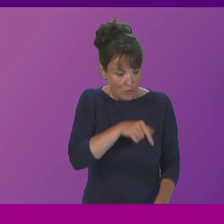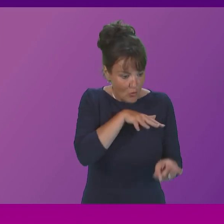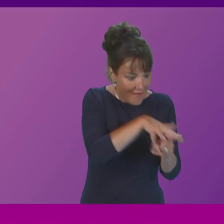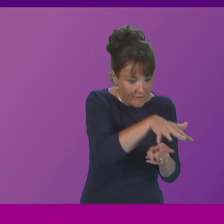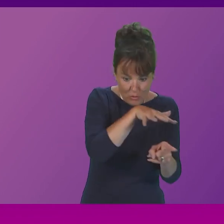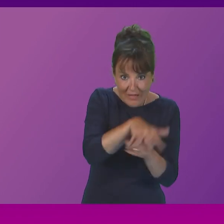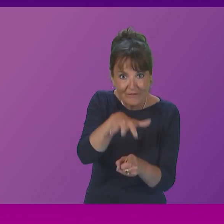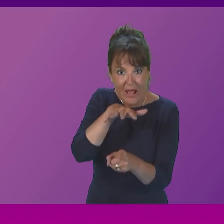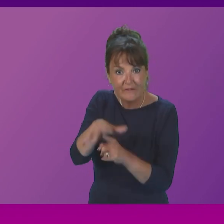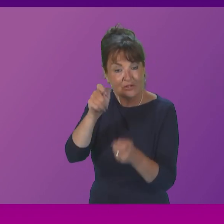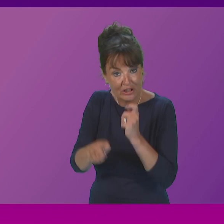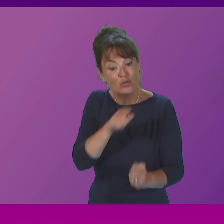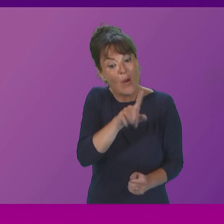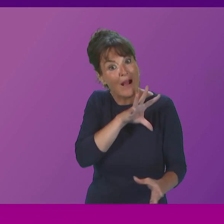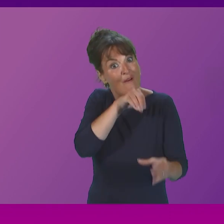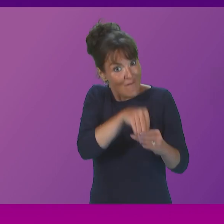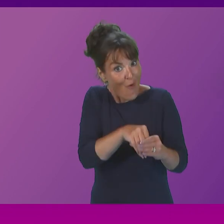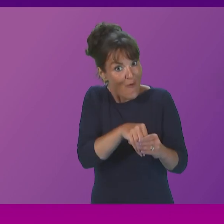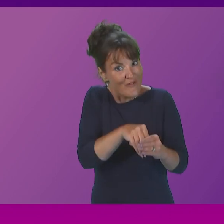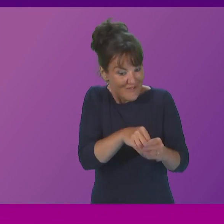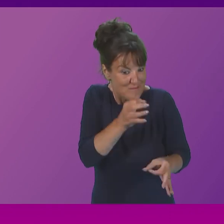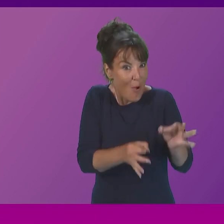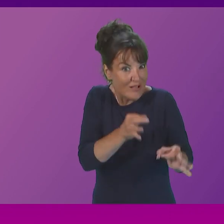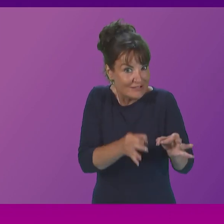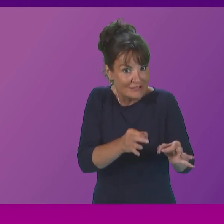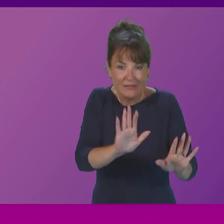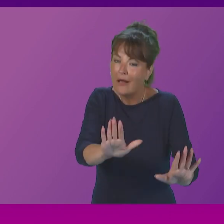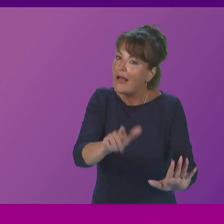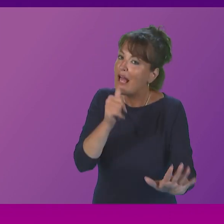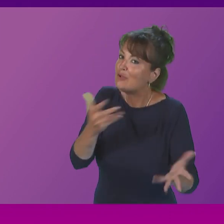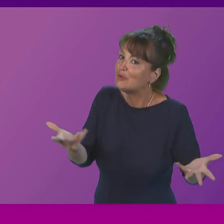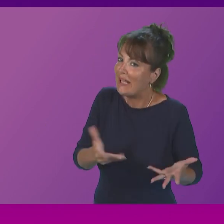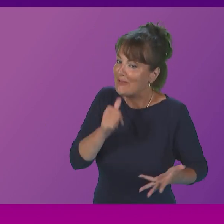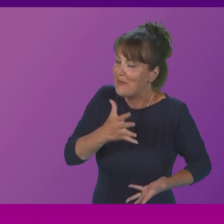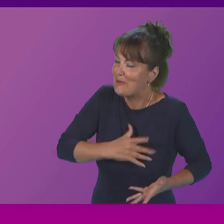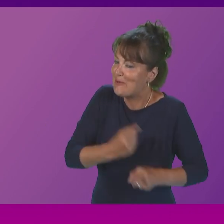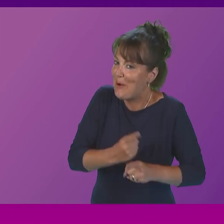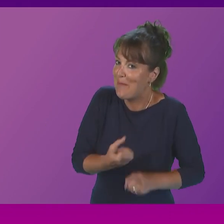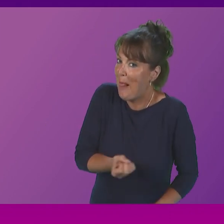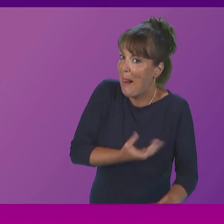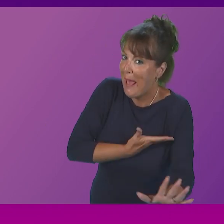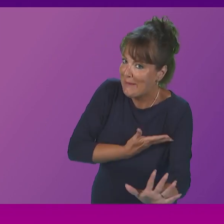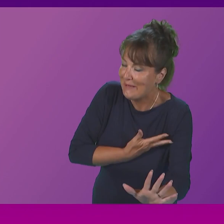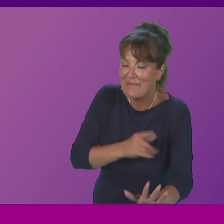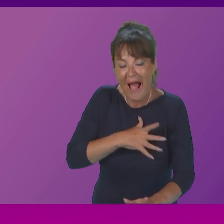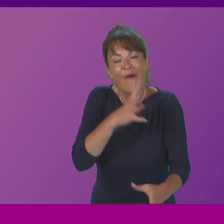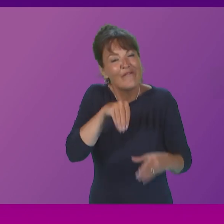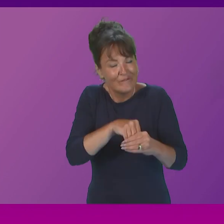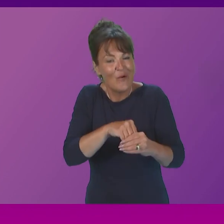involved in party politics, because at the time, and today's not the day for party politics, so I certainly won't make a pitch, but at the